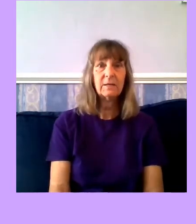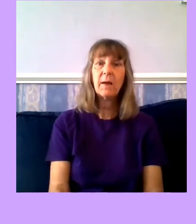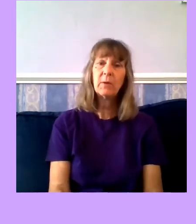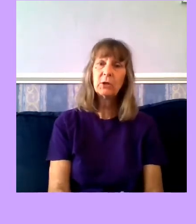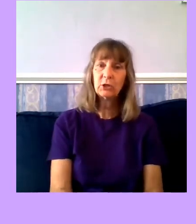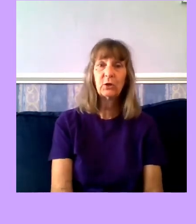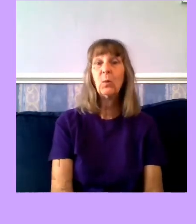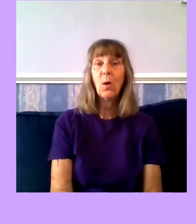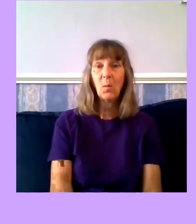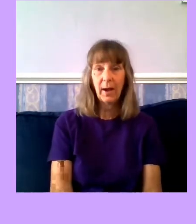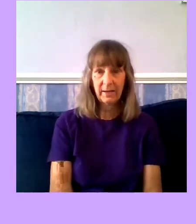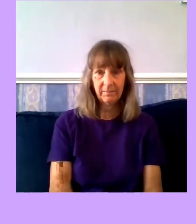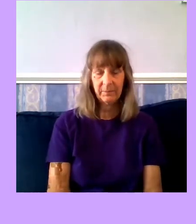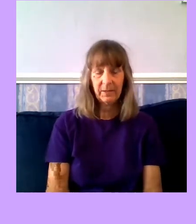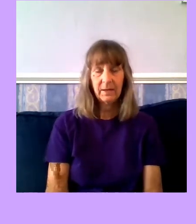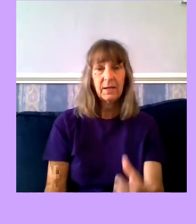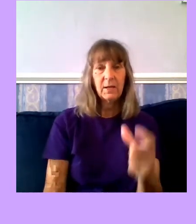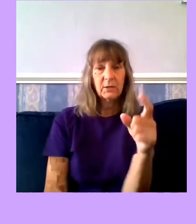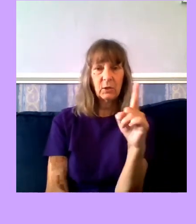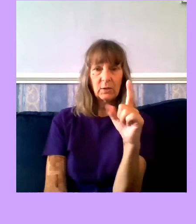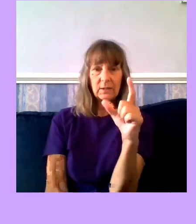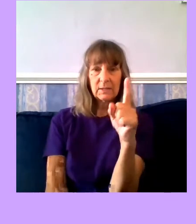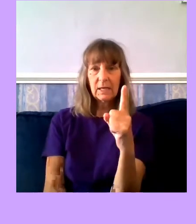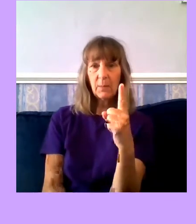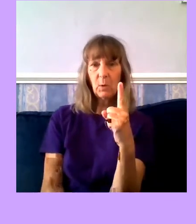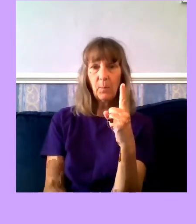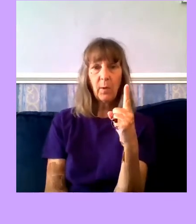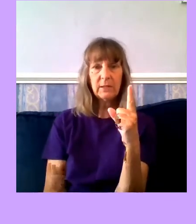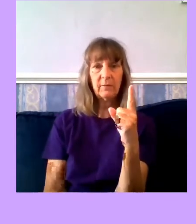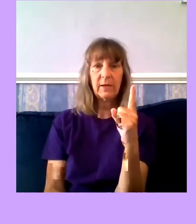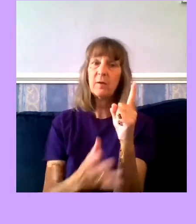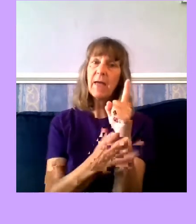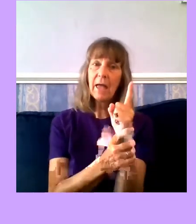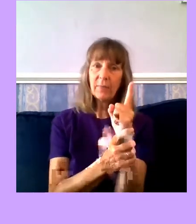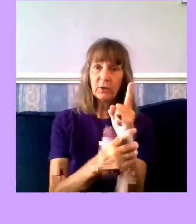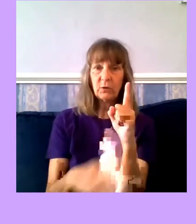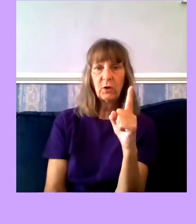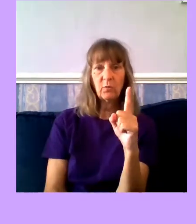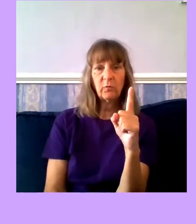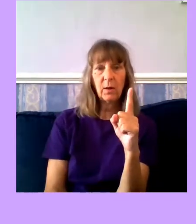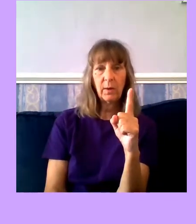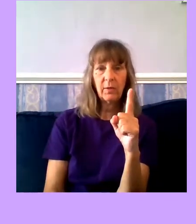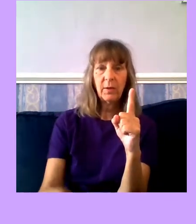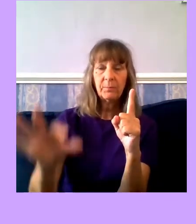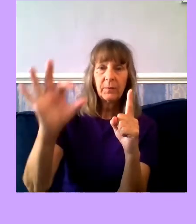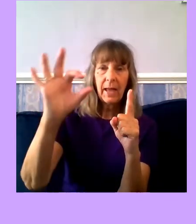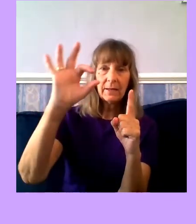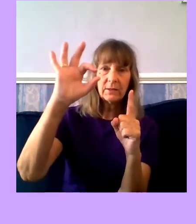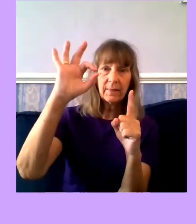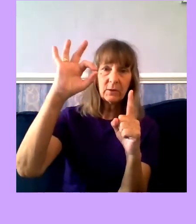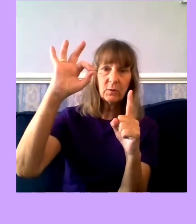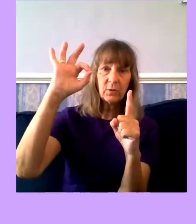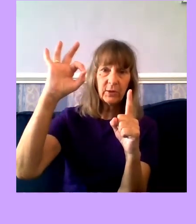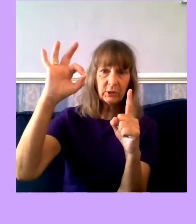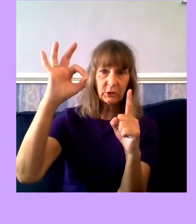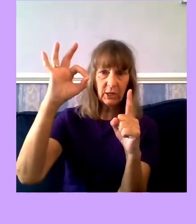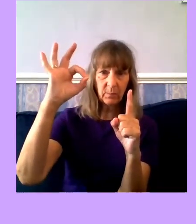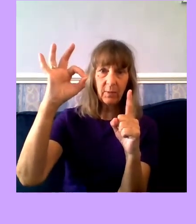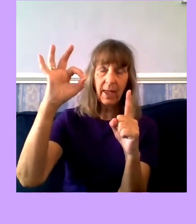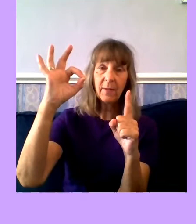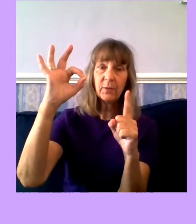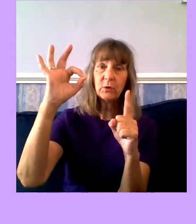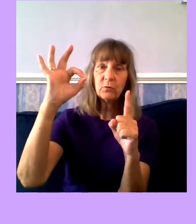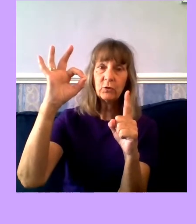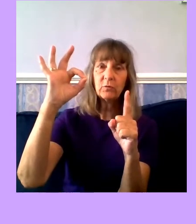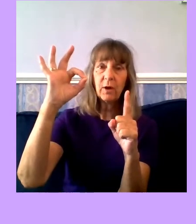sign it. I'm going to show you one way. So you're going to stick up your pointy finger, the hand that you don't write with, and then do this shape